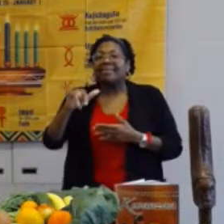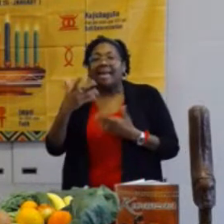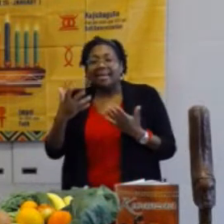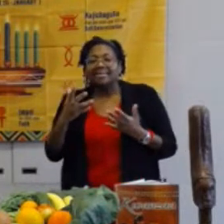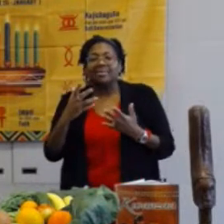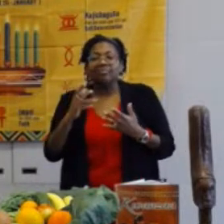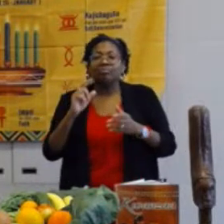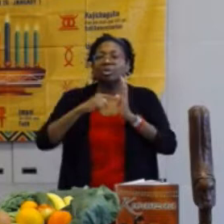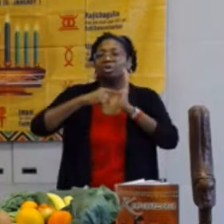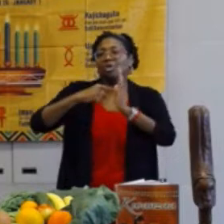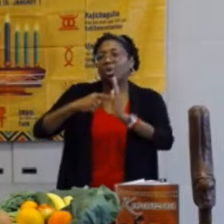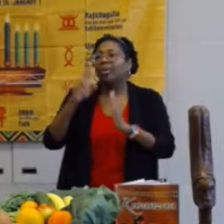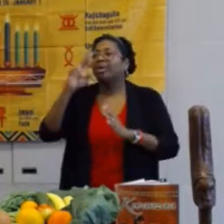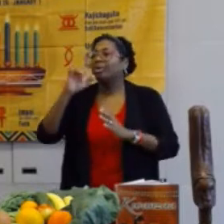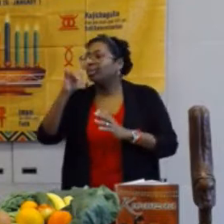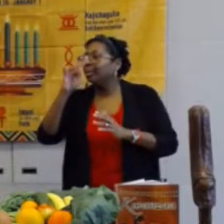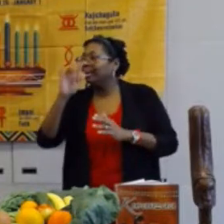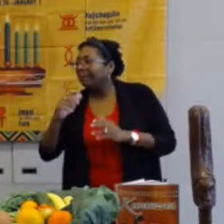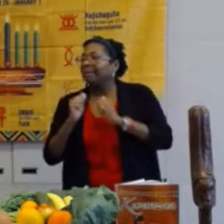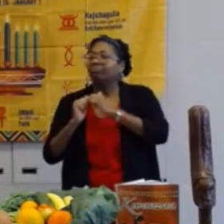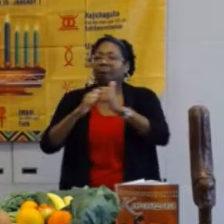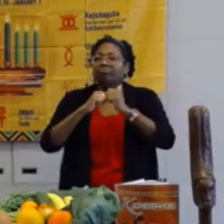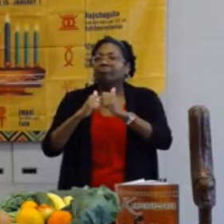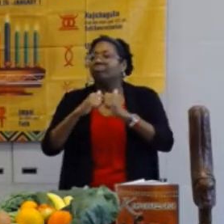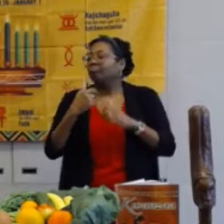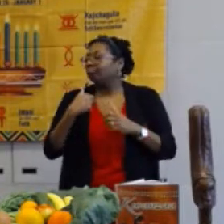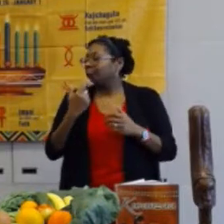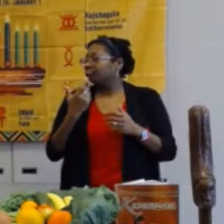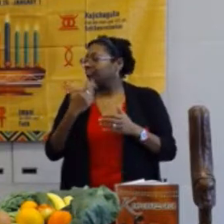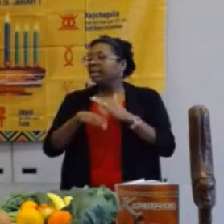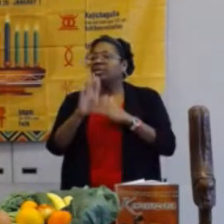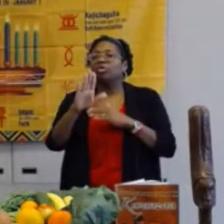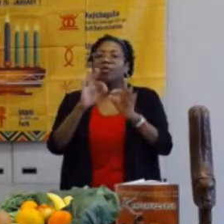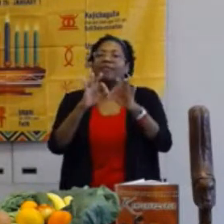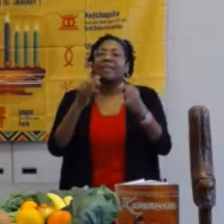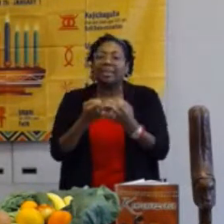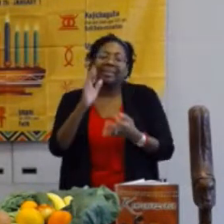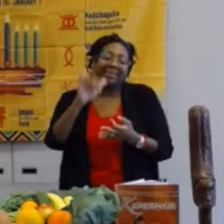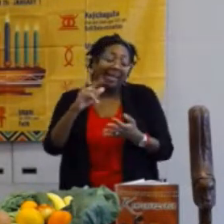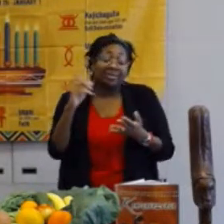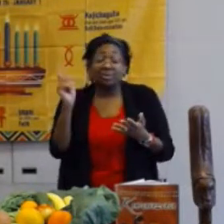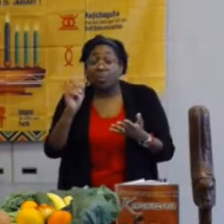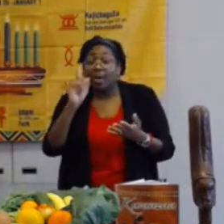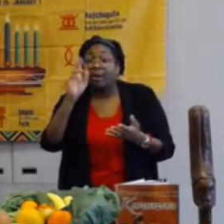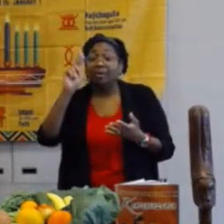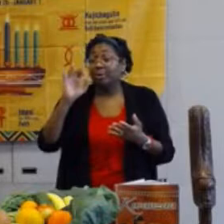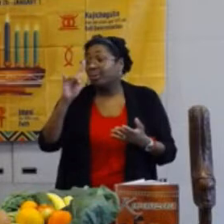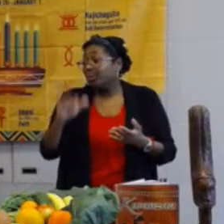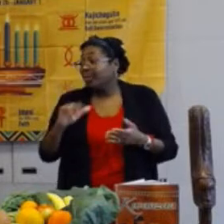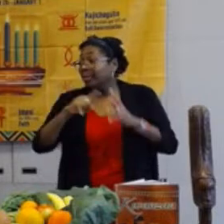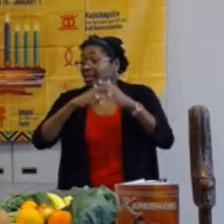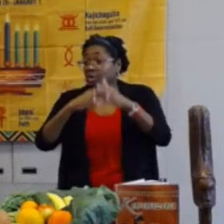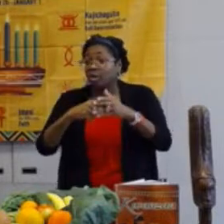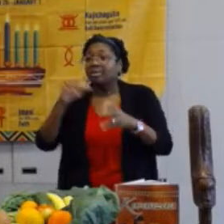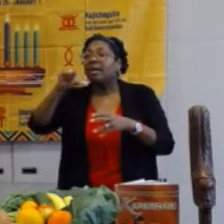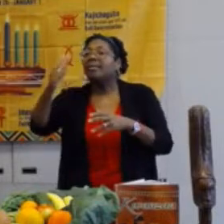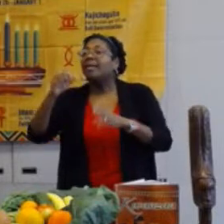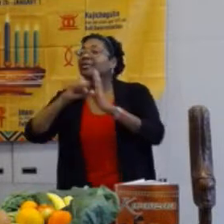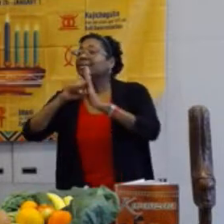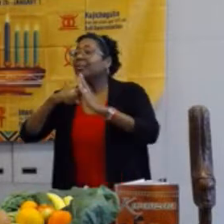of unity, showing a sense of unity within your family, which is where unity starts. Another symbol, someone.